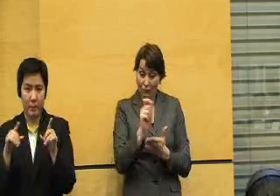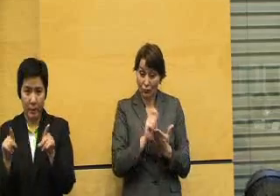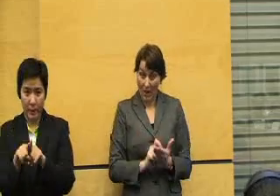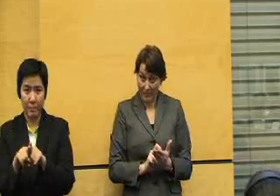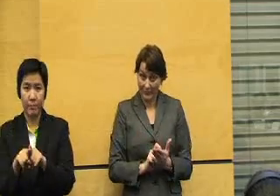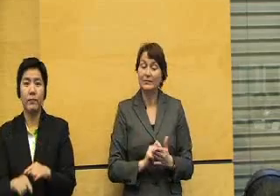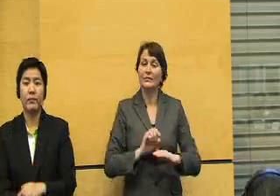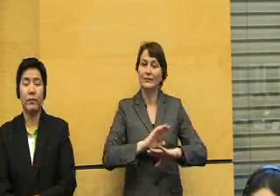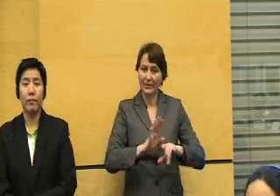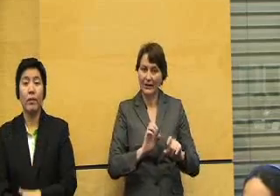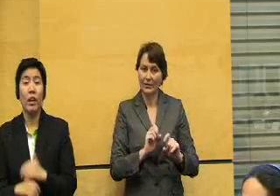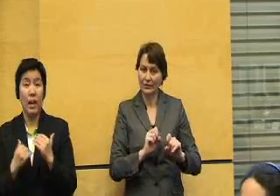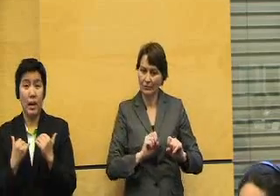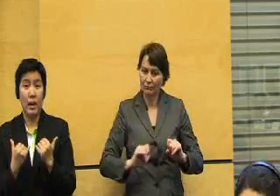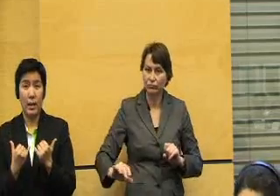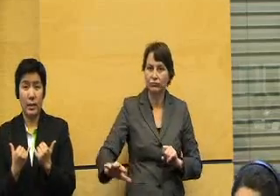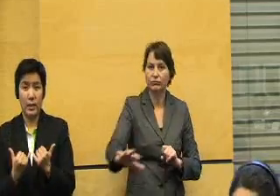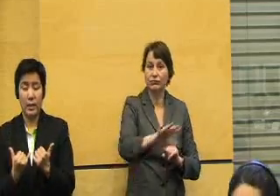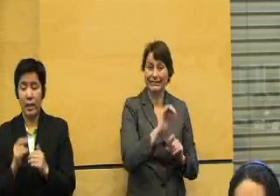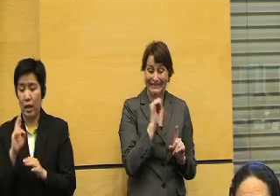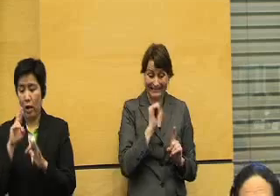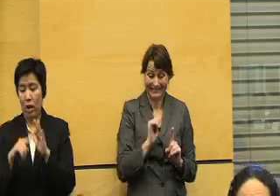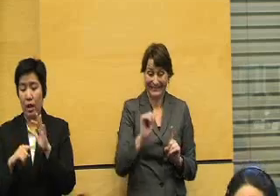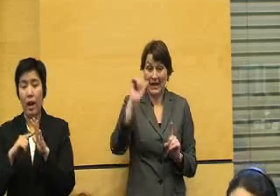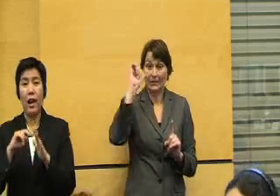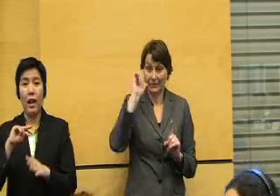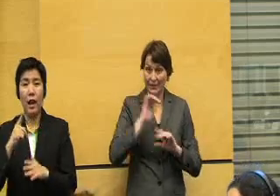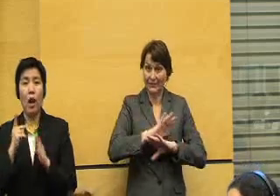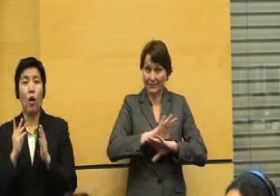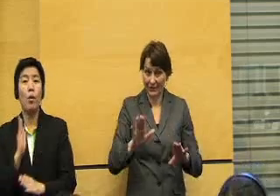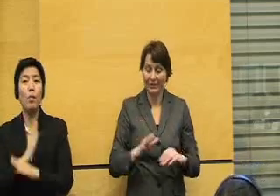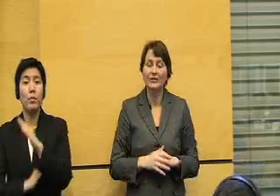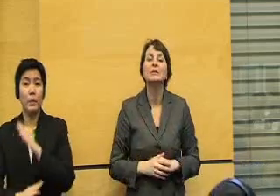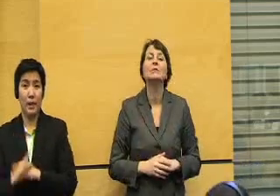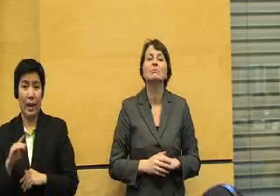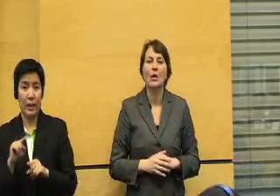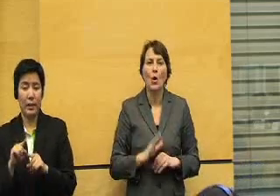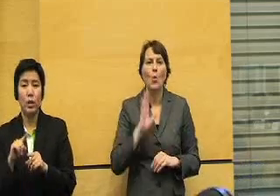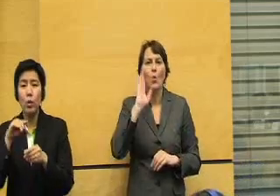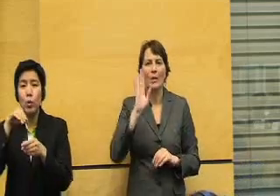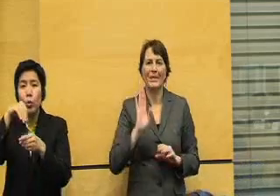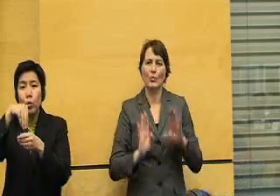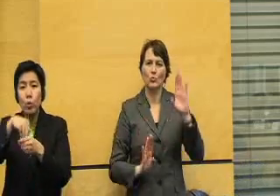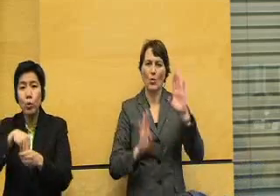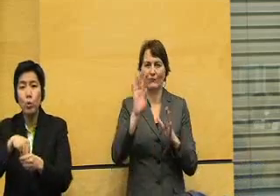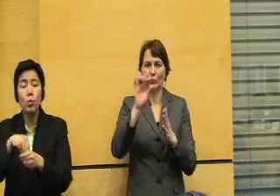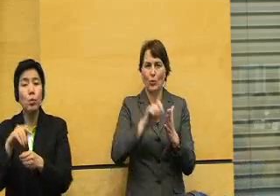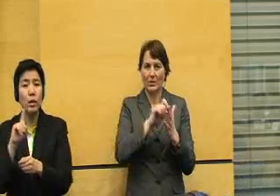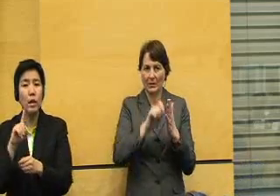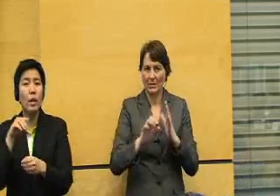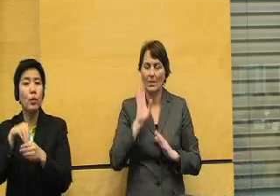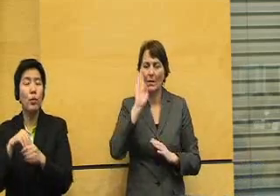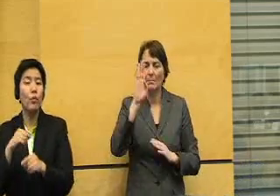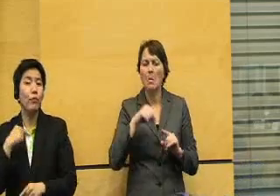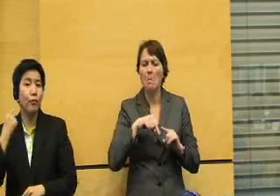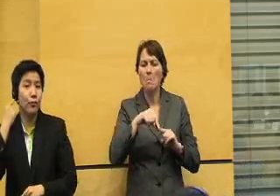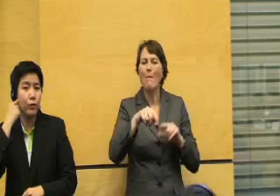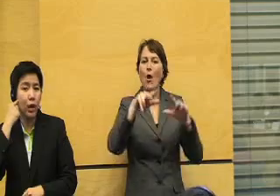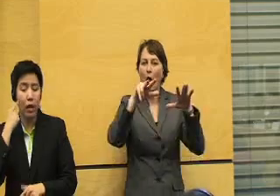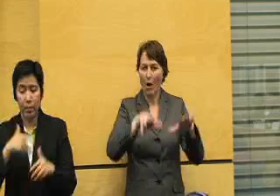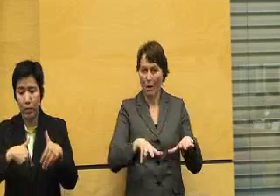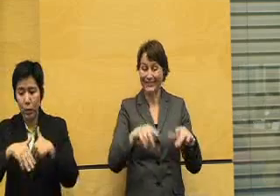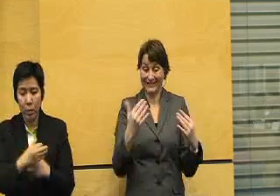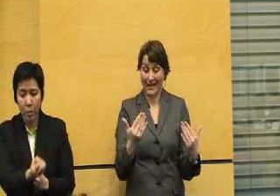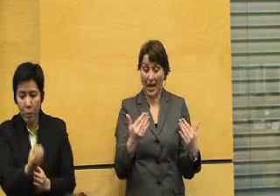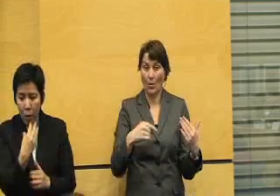circulated to the public just yesterday, so that a referendum will be held in early August this year.